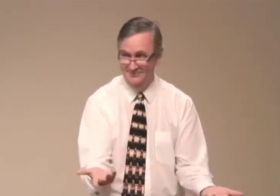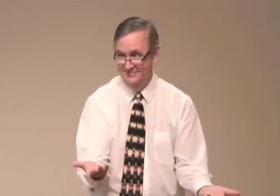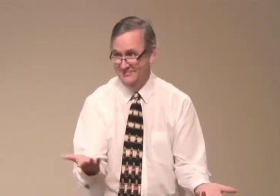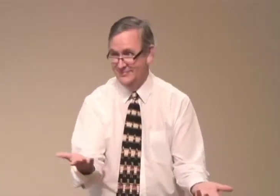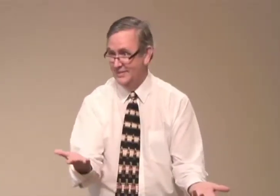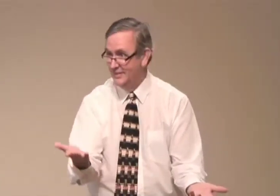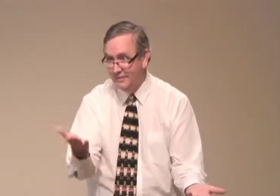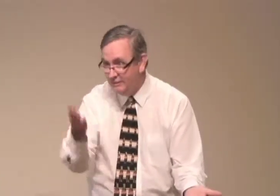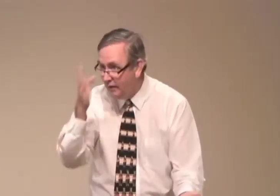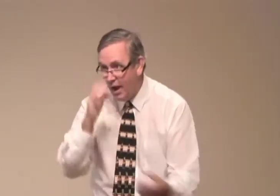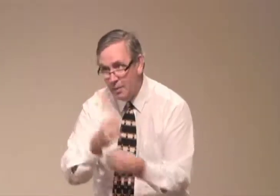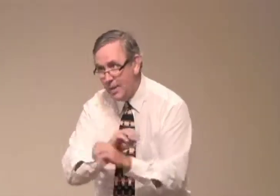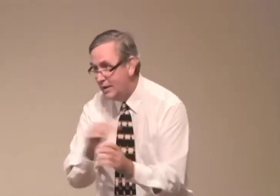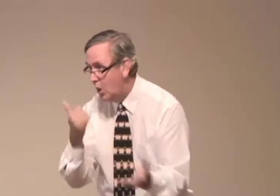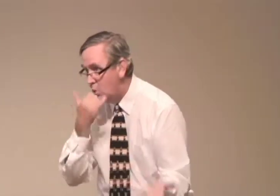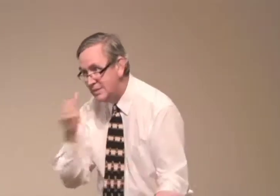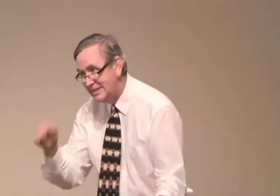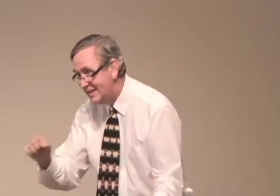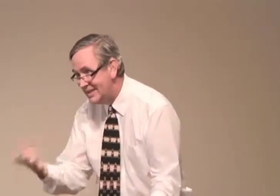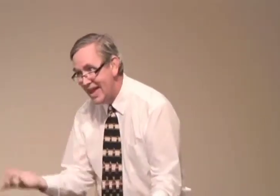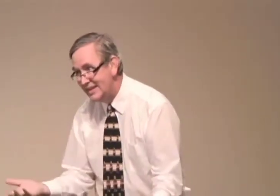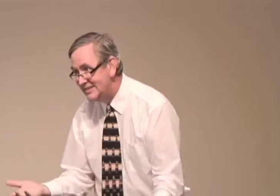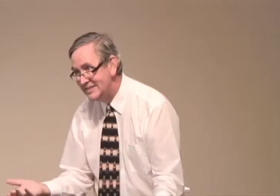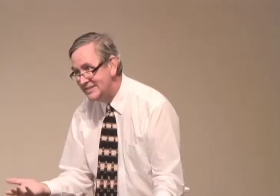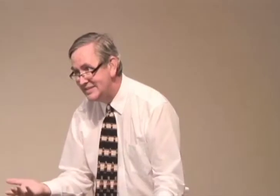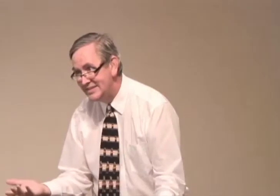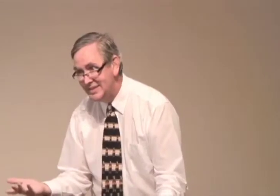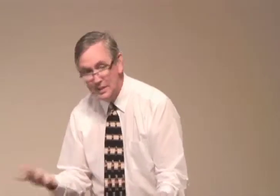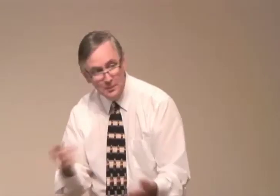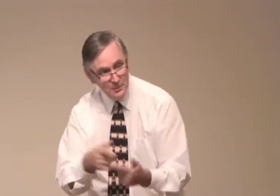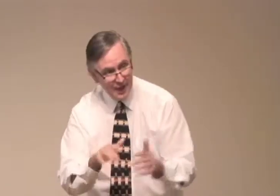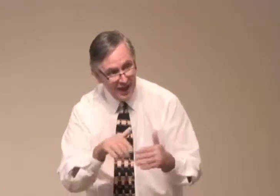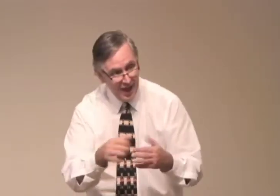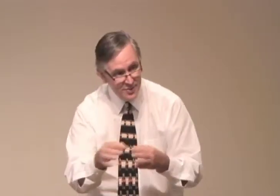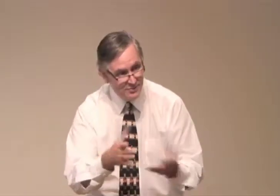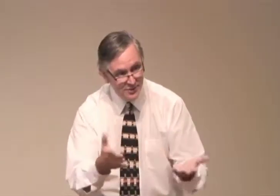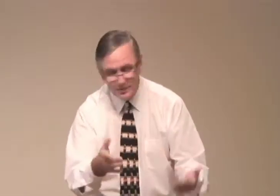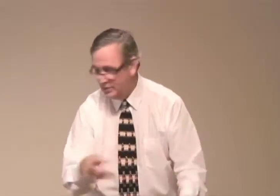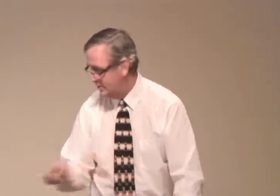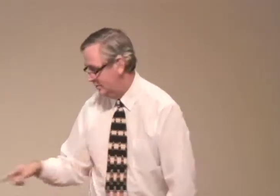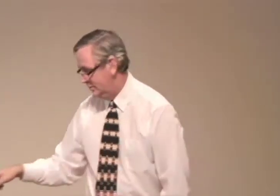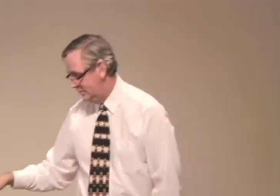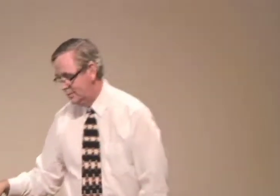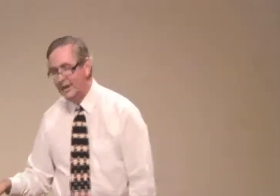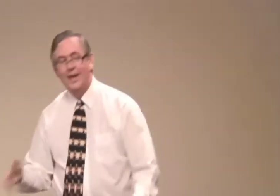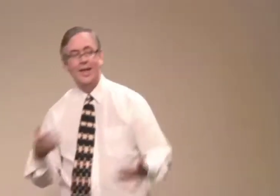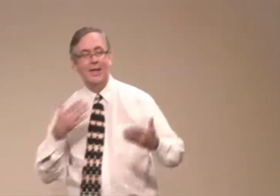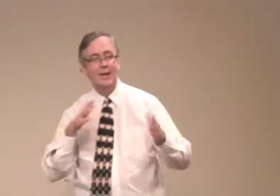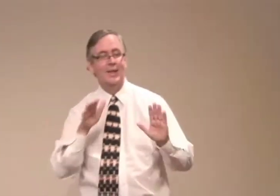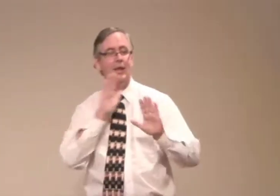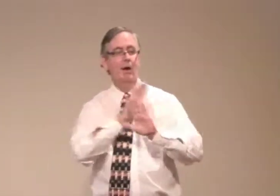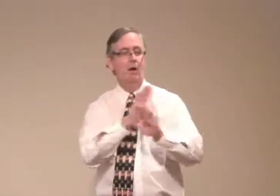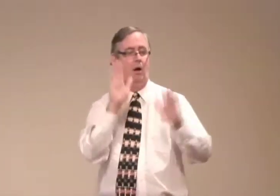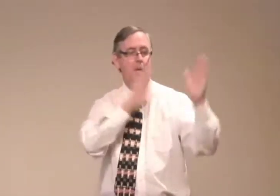The situation is so hard. God makes no mistakes, but how do you explain these things?